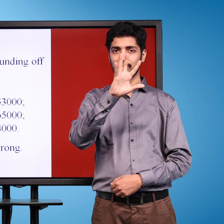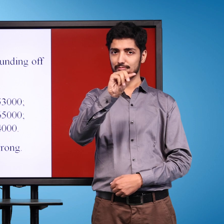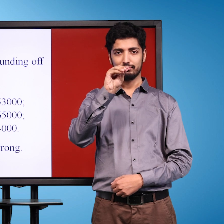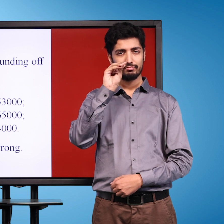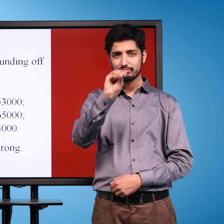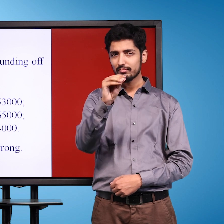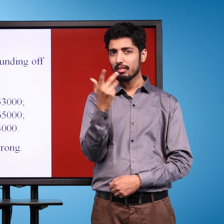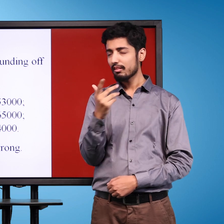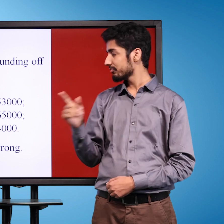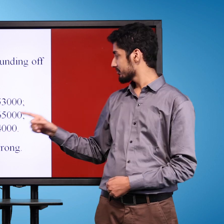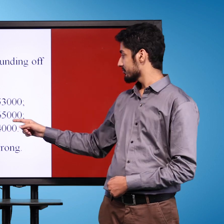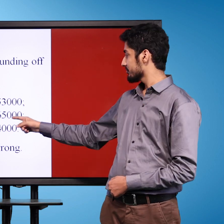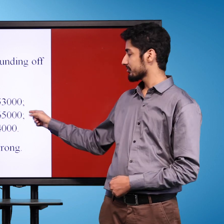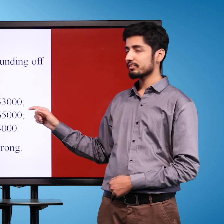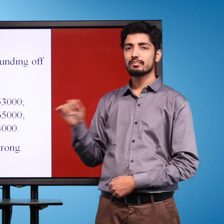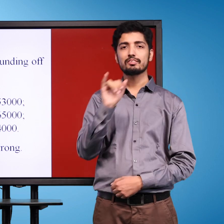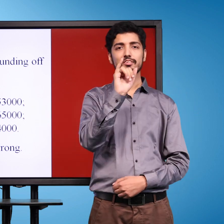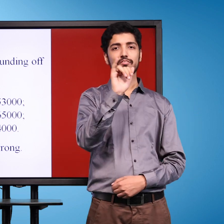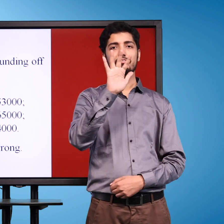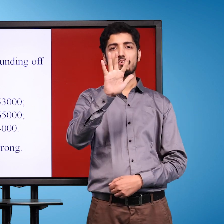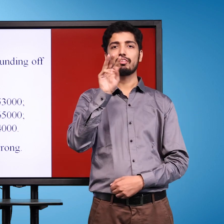65,437 as 65,000.